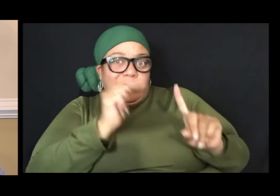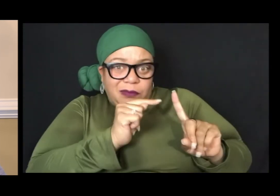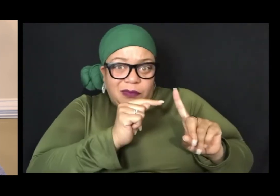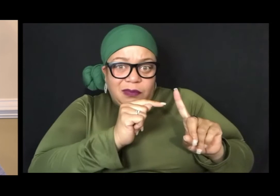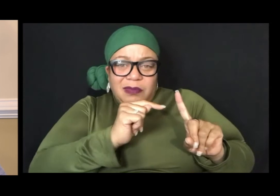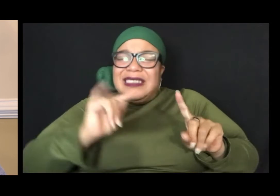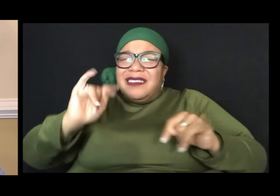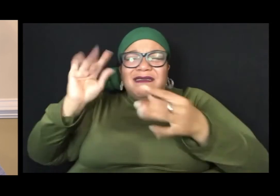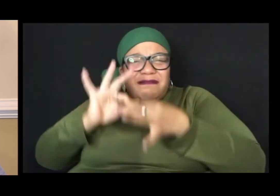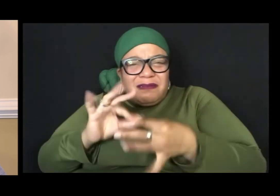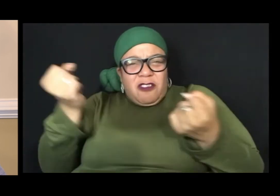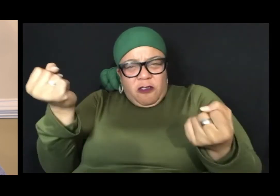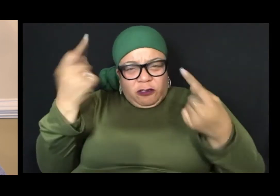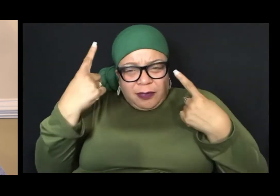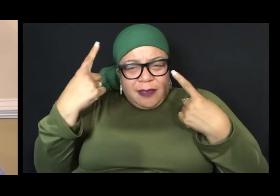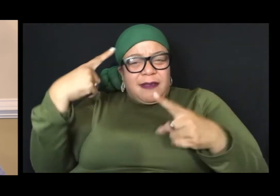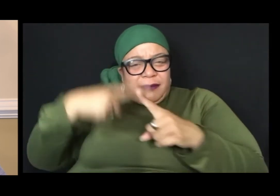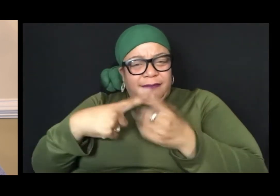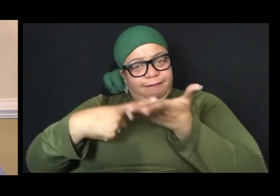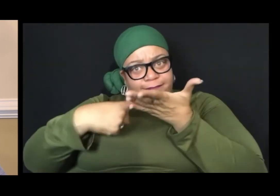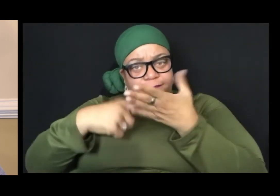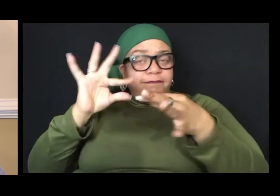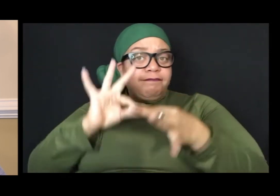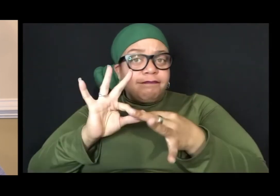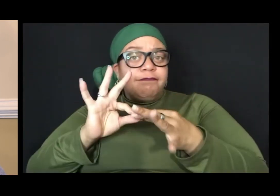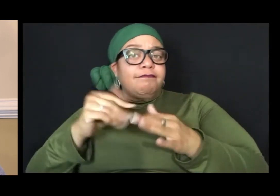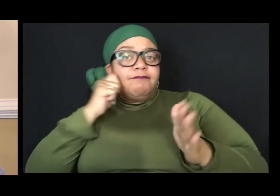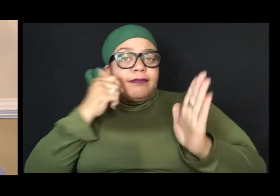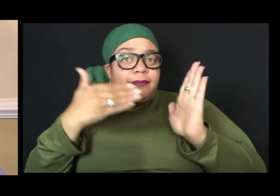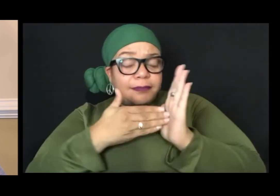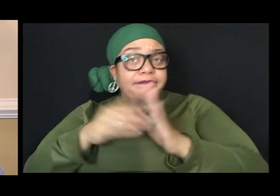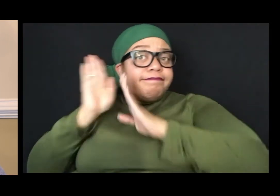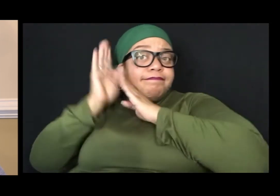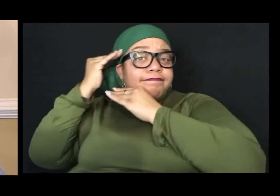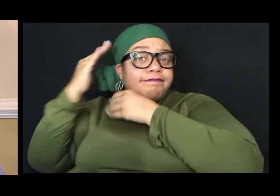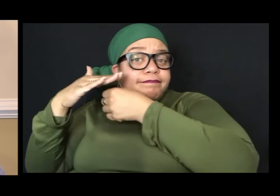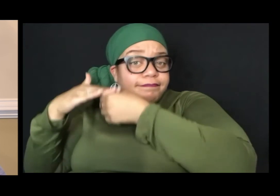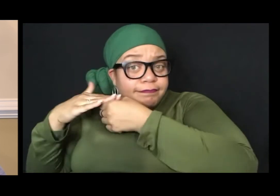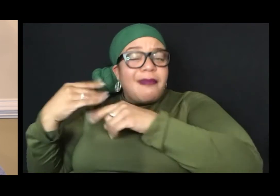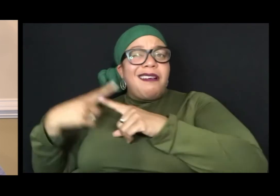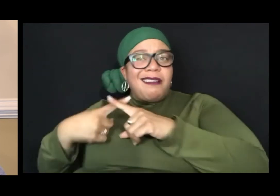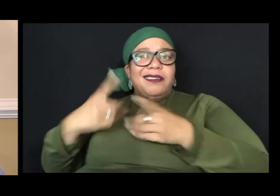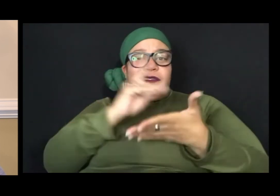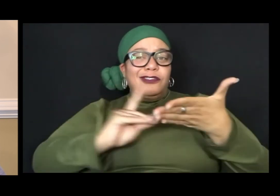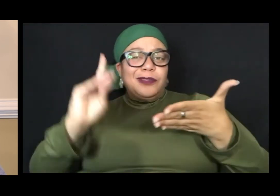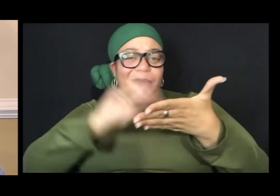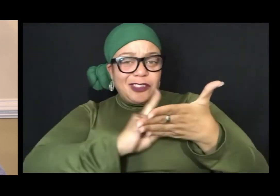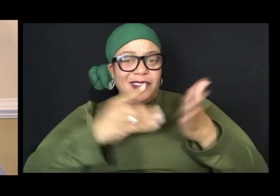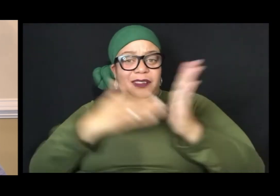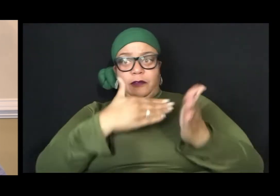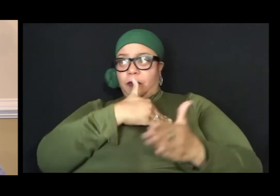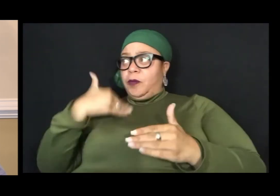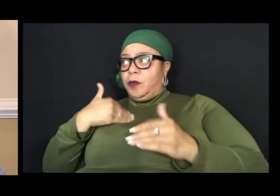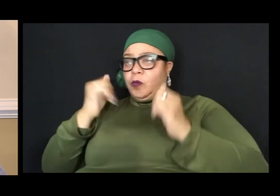usage. It's about understanding and talking about racism, autism, and discrimination against members of